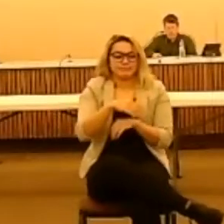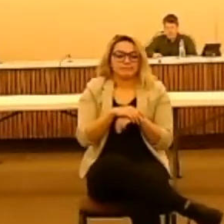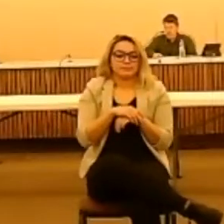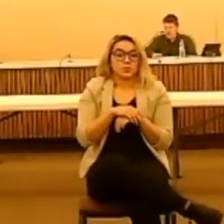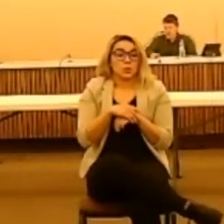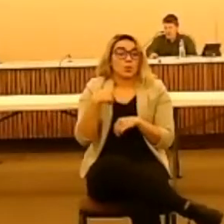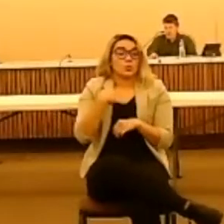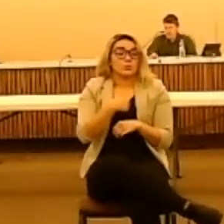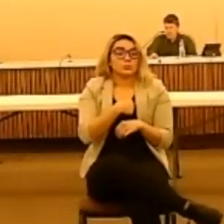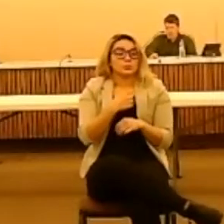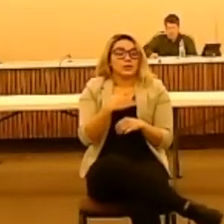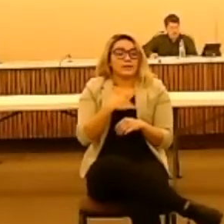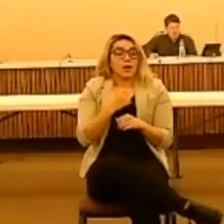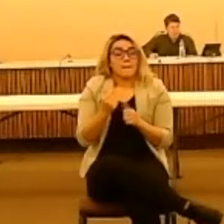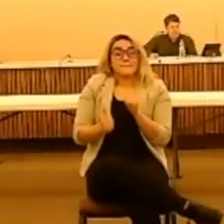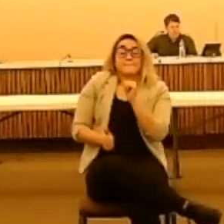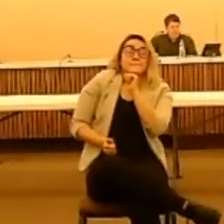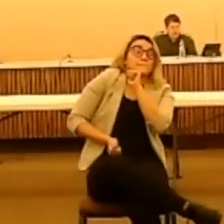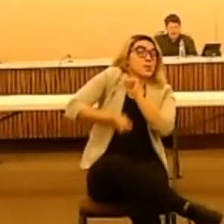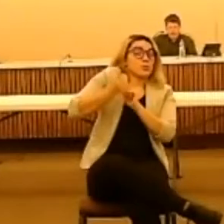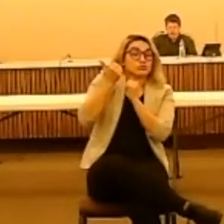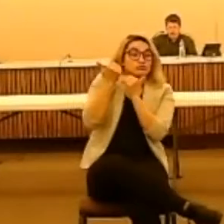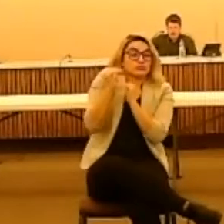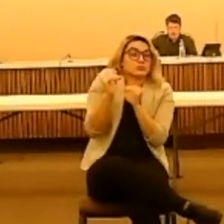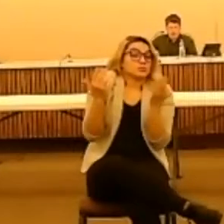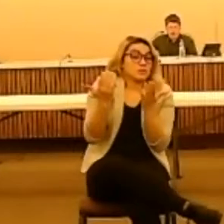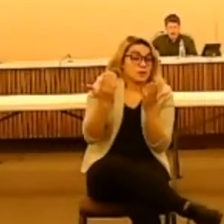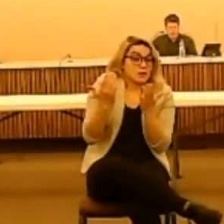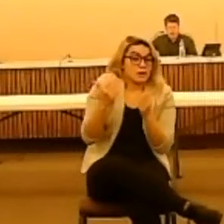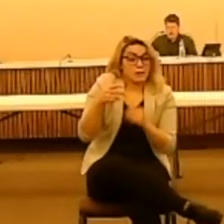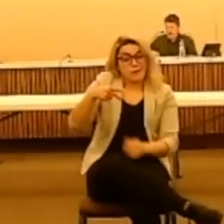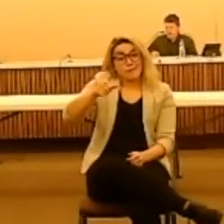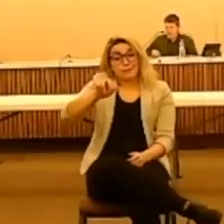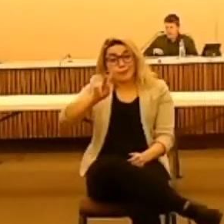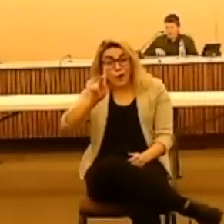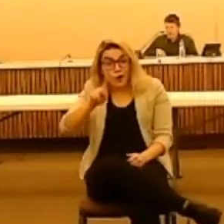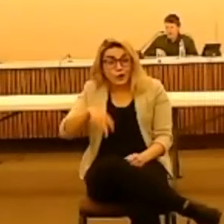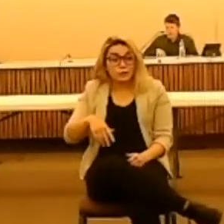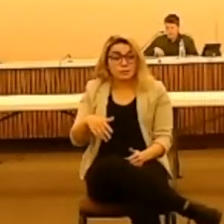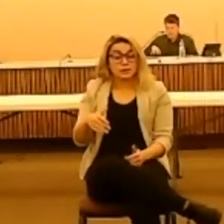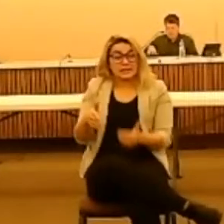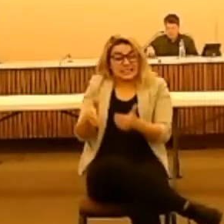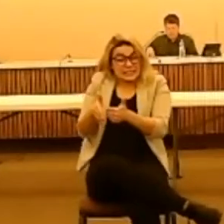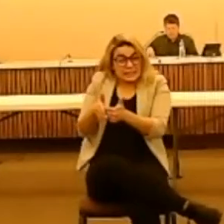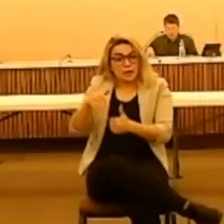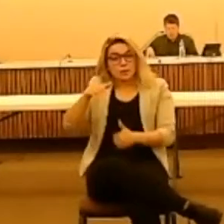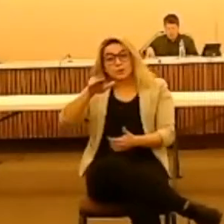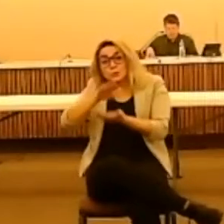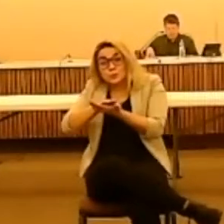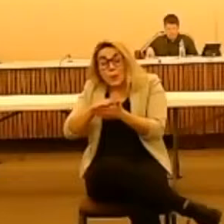the school and parks. And that's the category that we're talking about moving